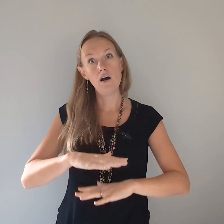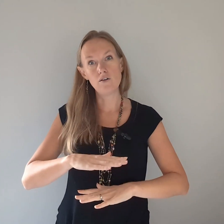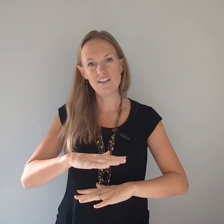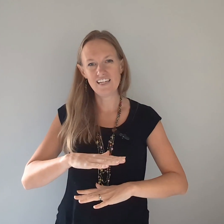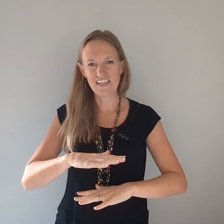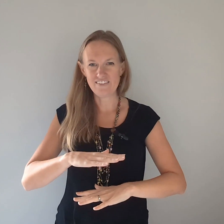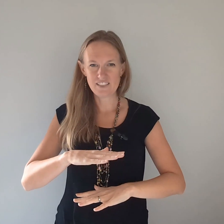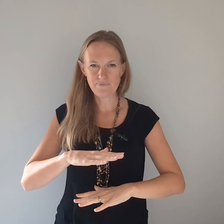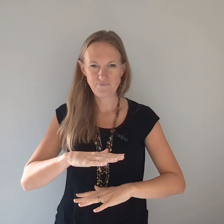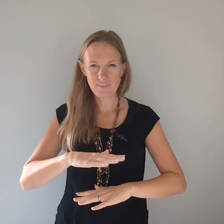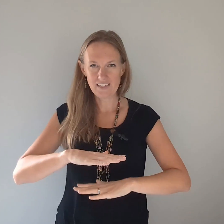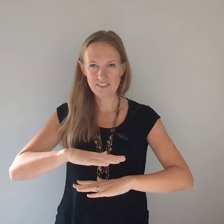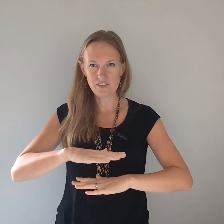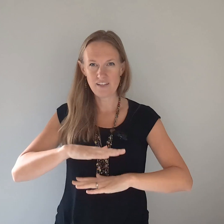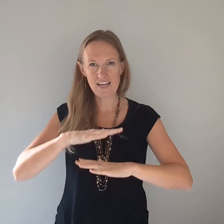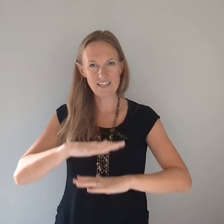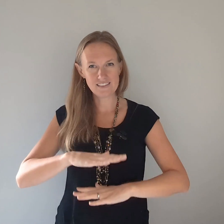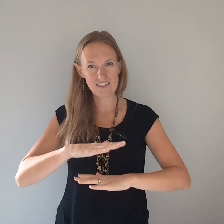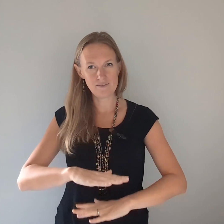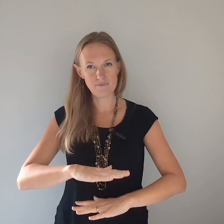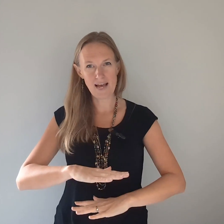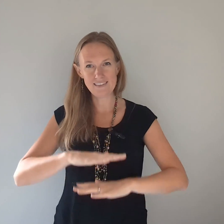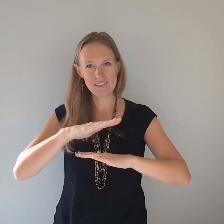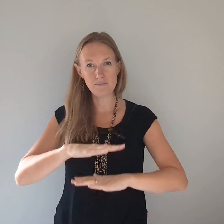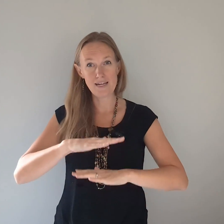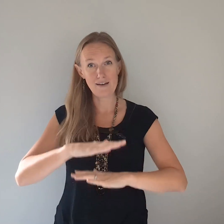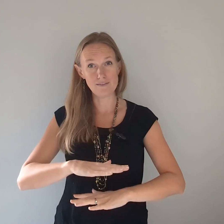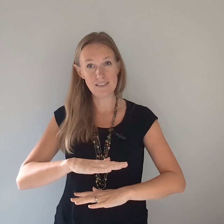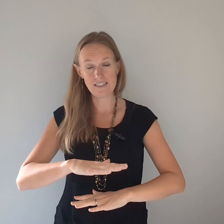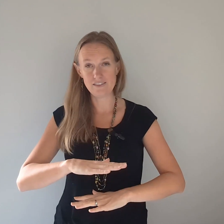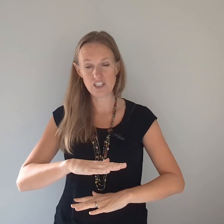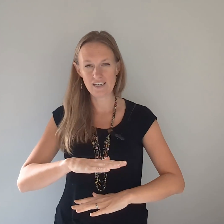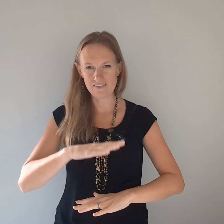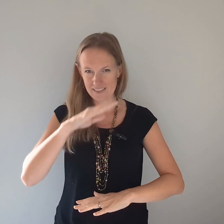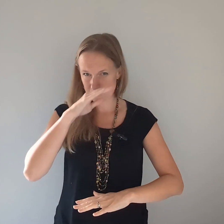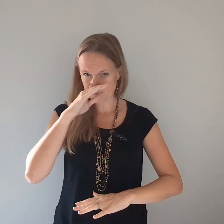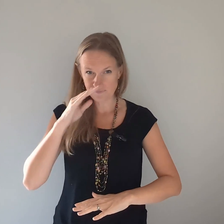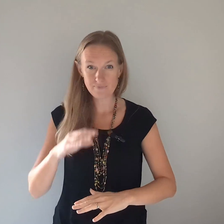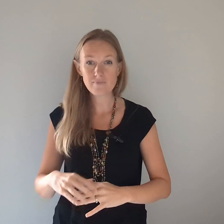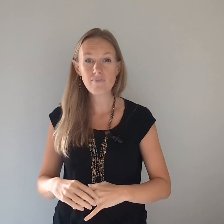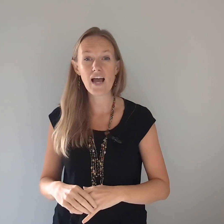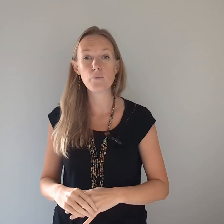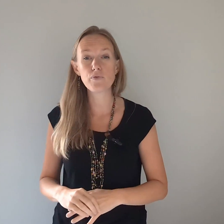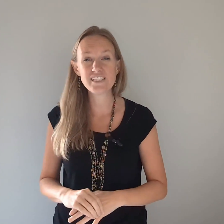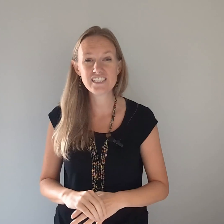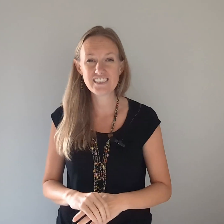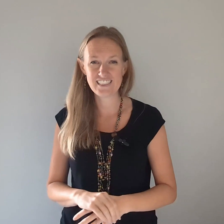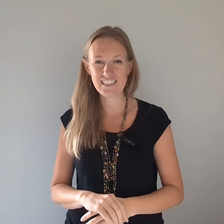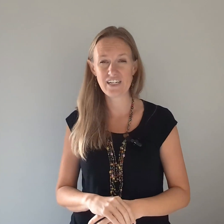Oh, relieved. Okay, so two flat hands, kind of patting something down. Relieved, took care of it. How precious did that